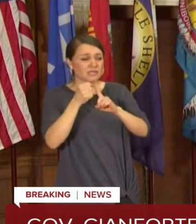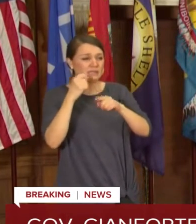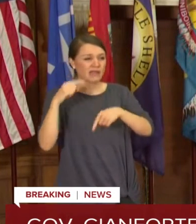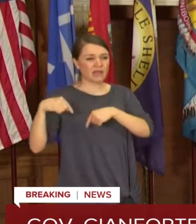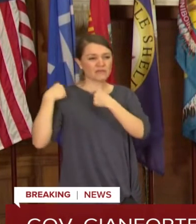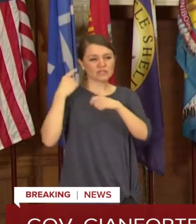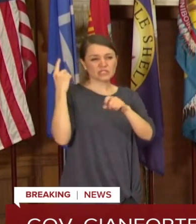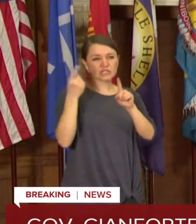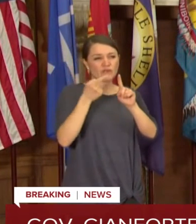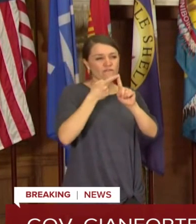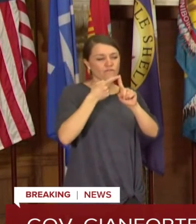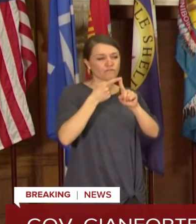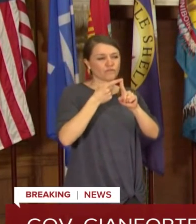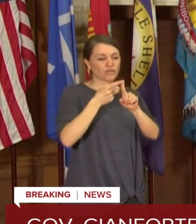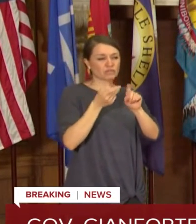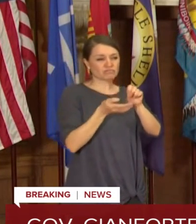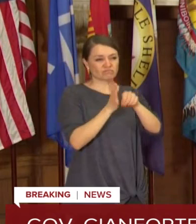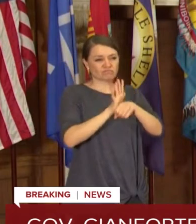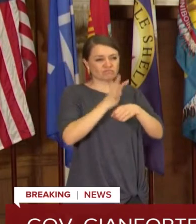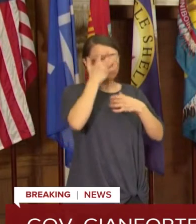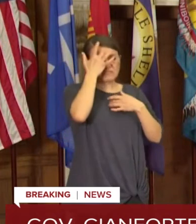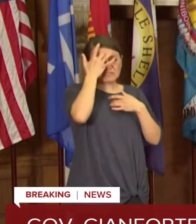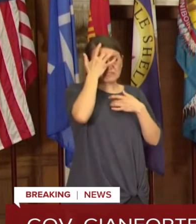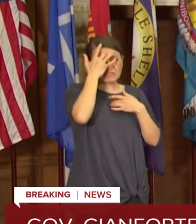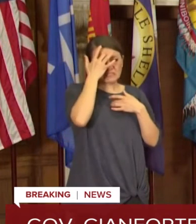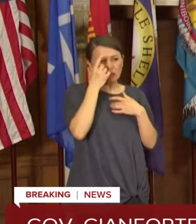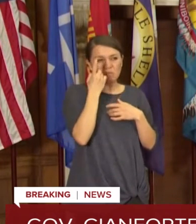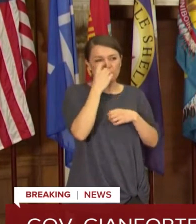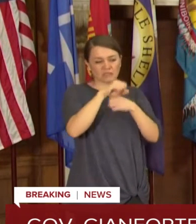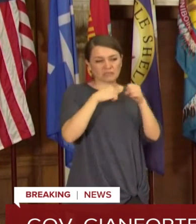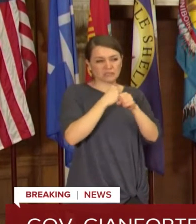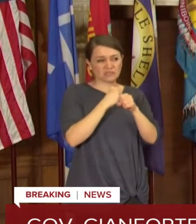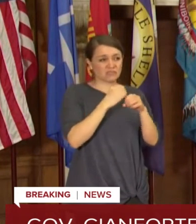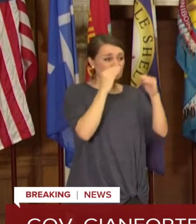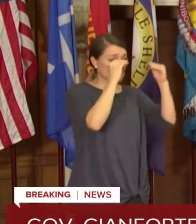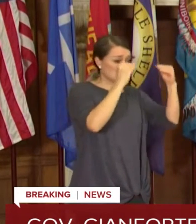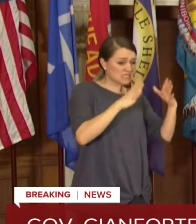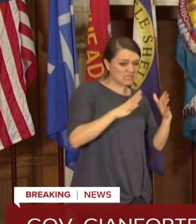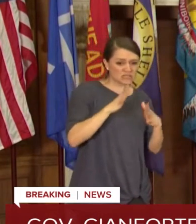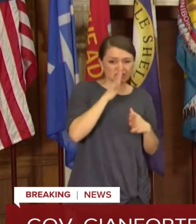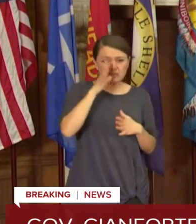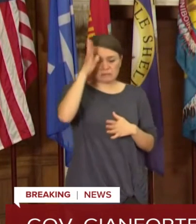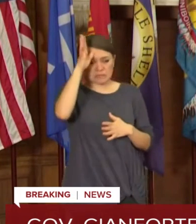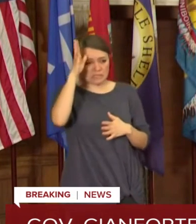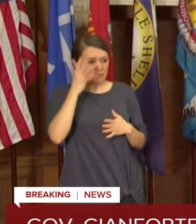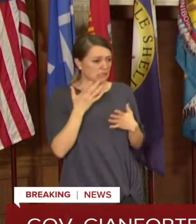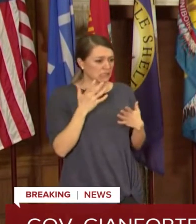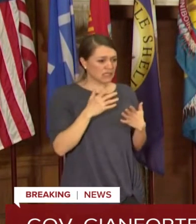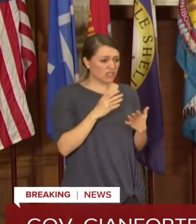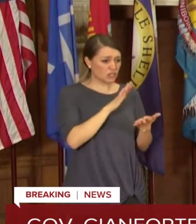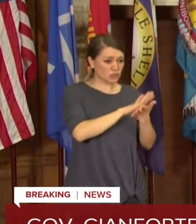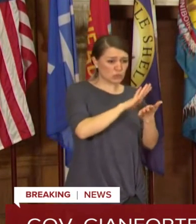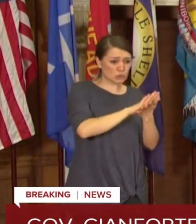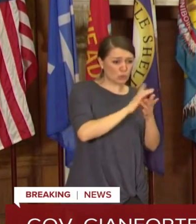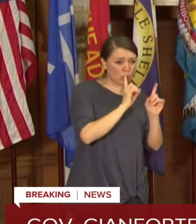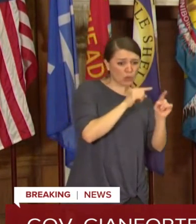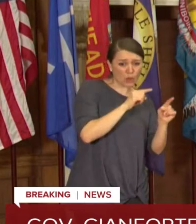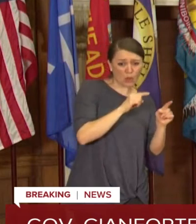a year ago, teachers and parents have had to make difficult decisions between in-person and remote